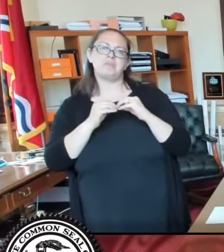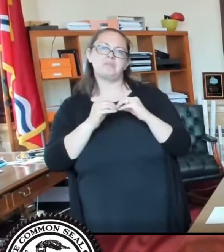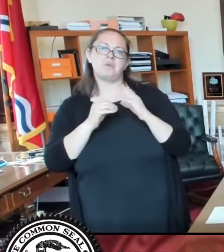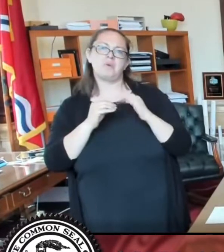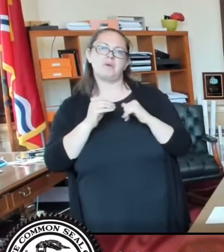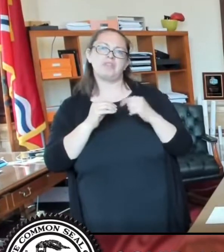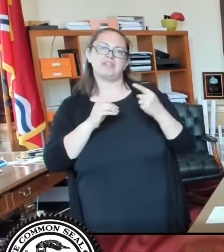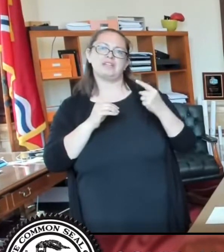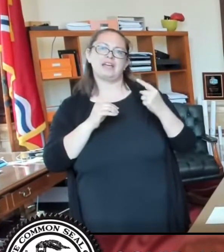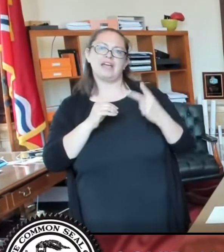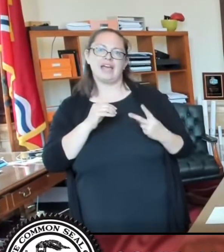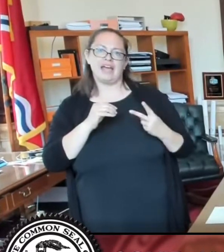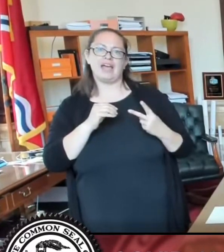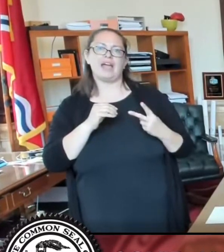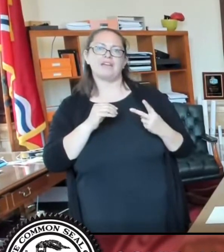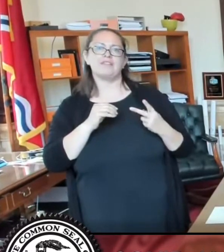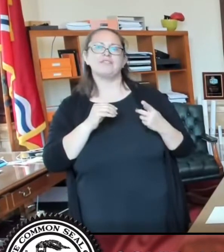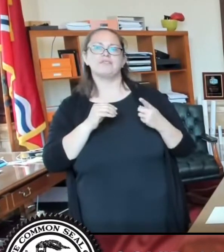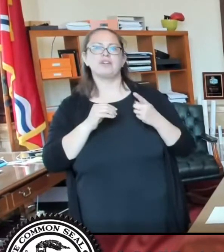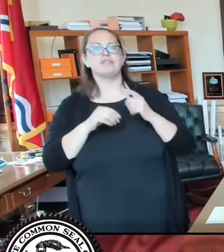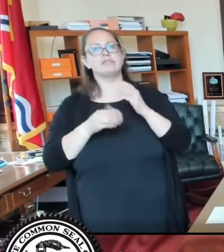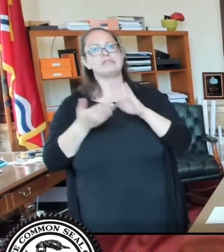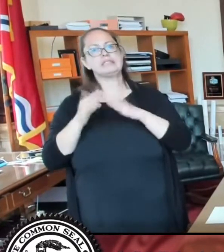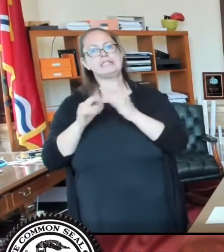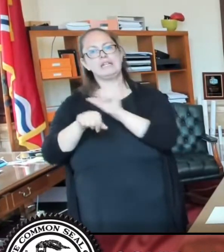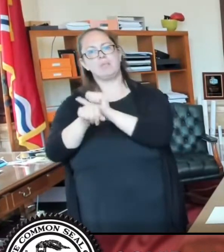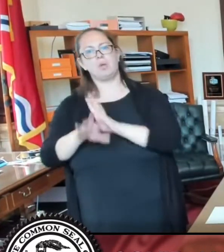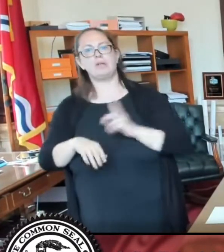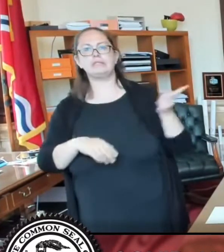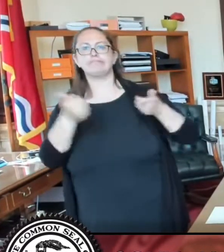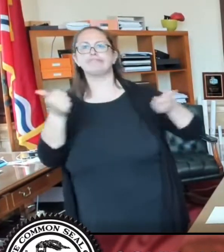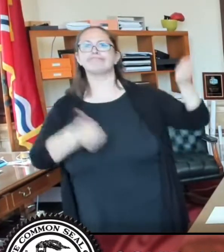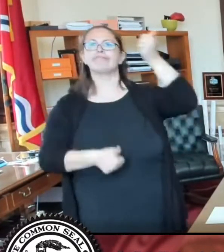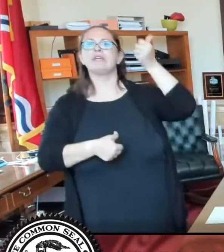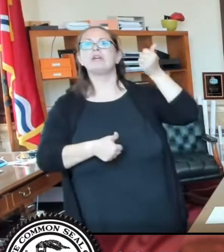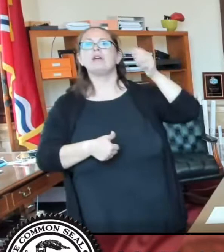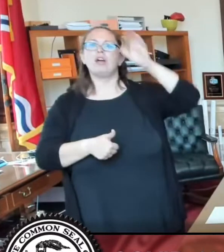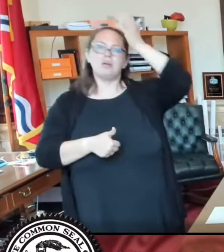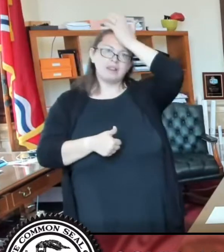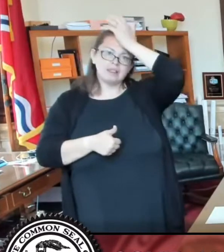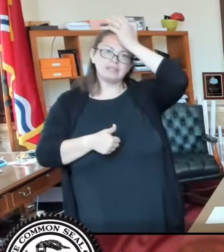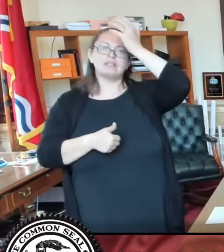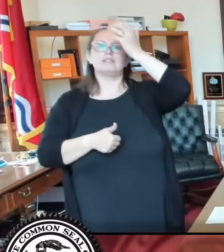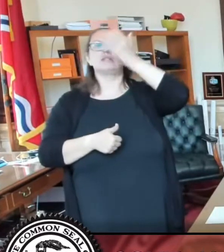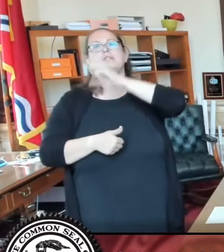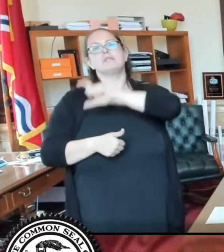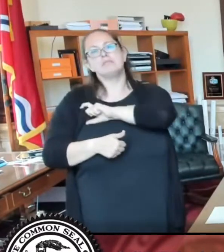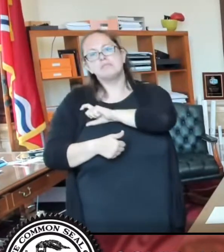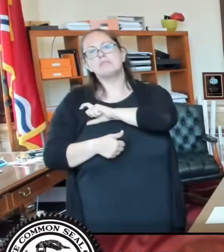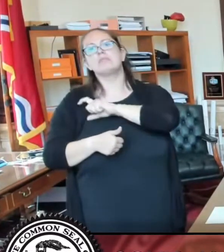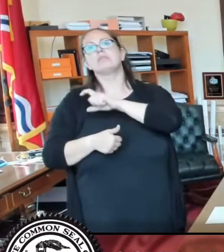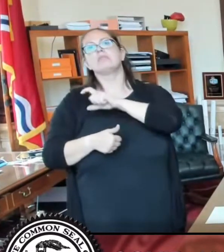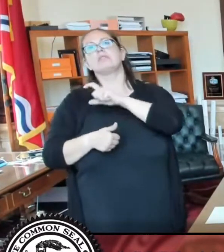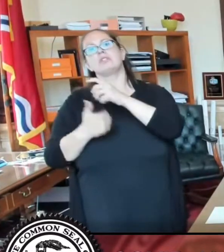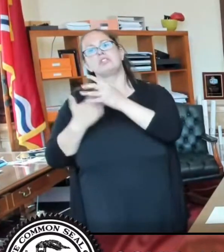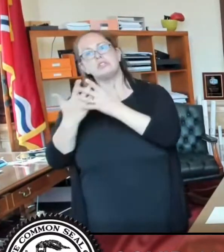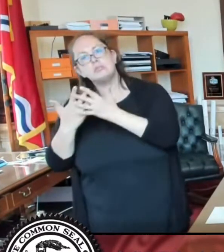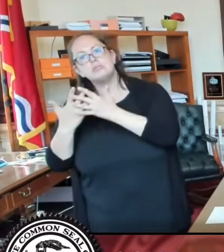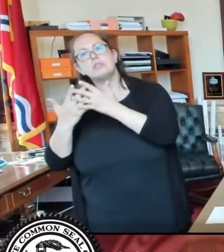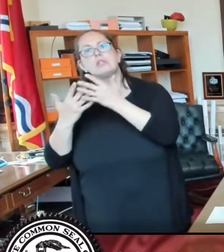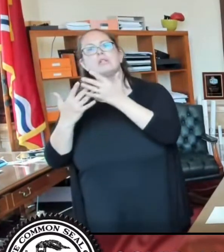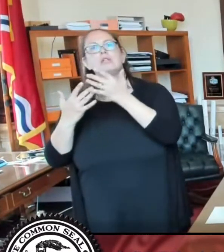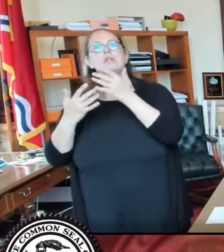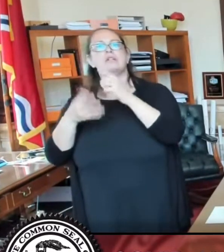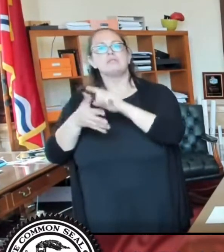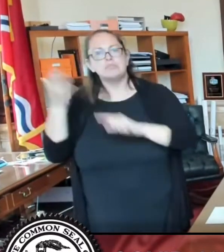actually, of our city employees. So police, fire, building division, corrections, and probably